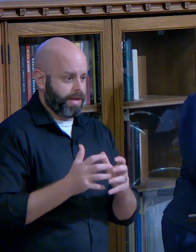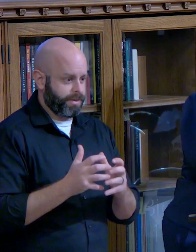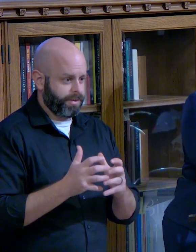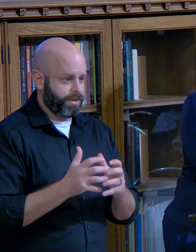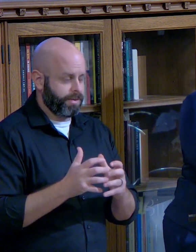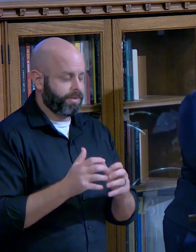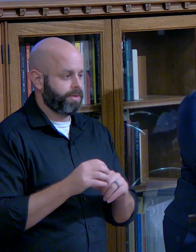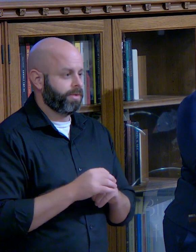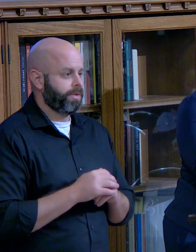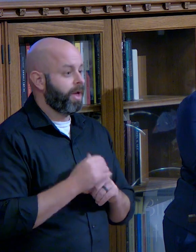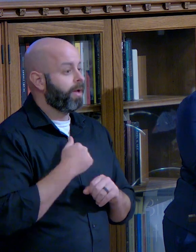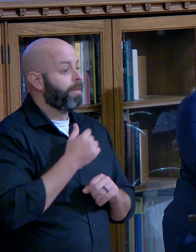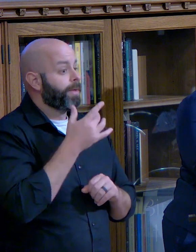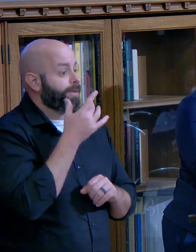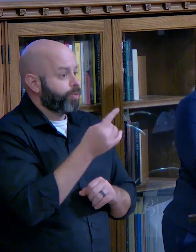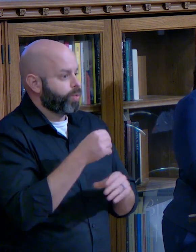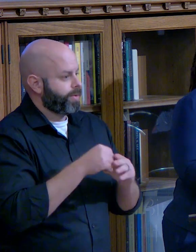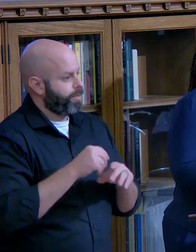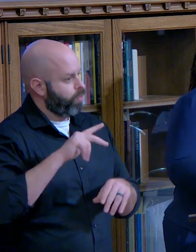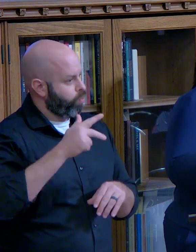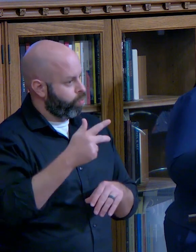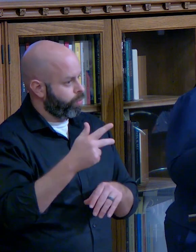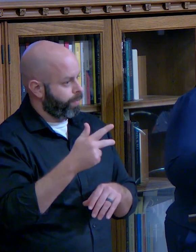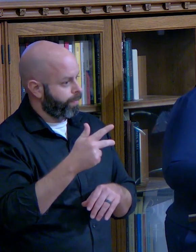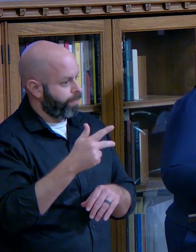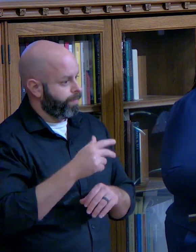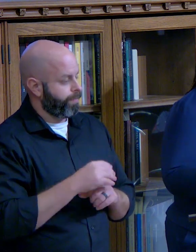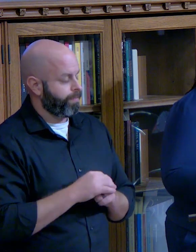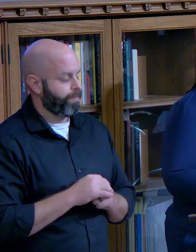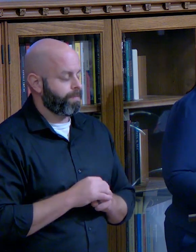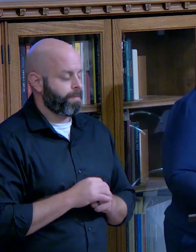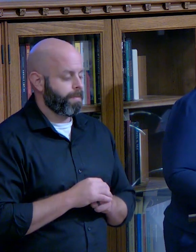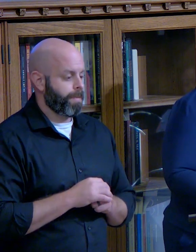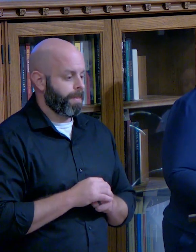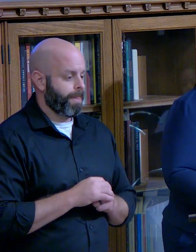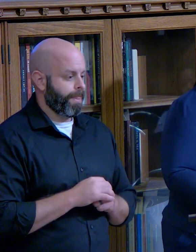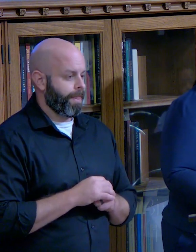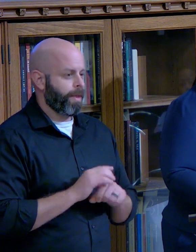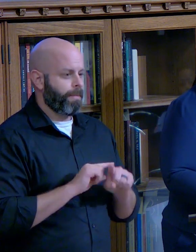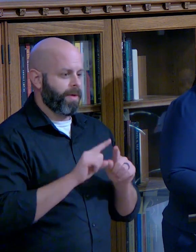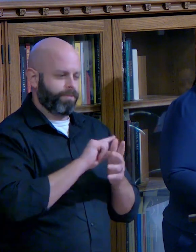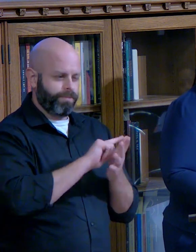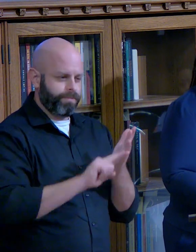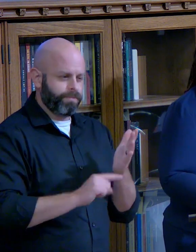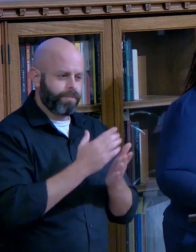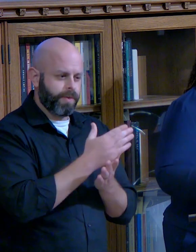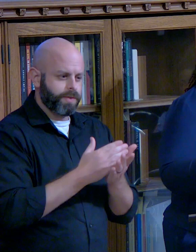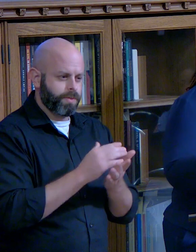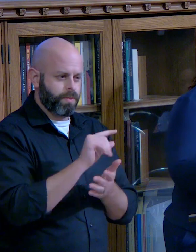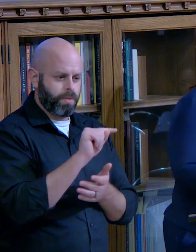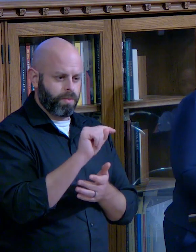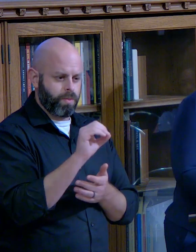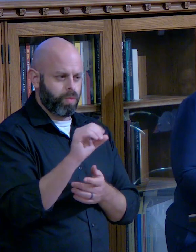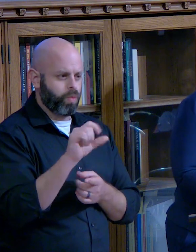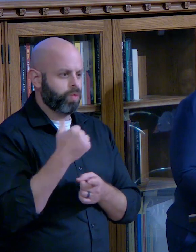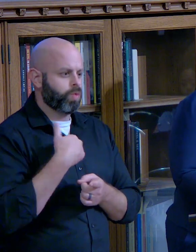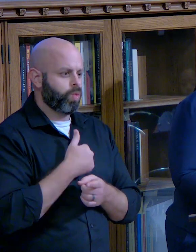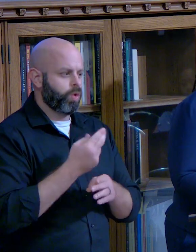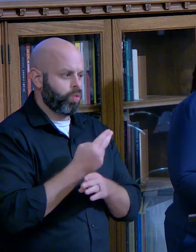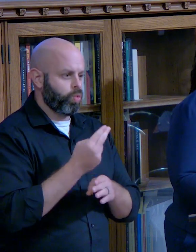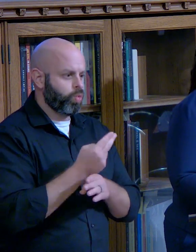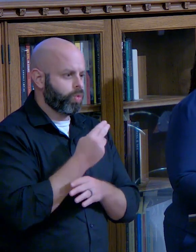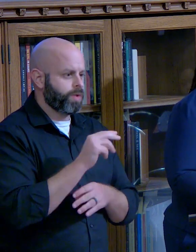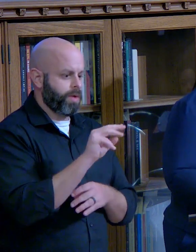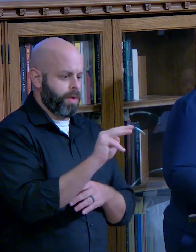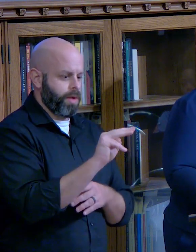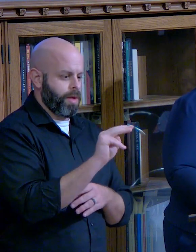and interest in a third but these are just some of the tools that we use media is